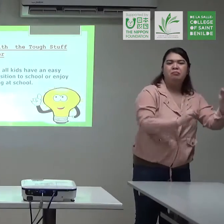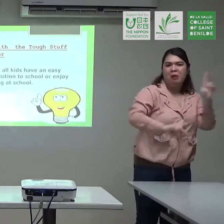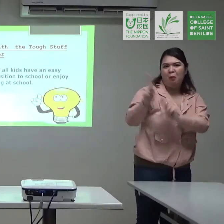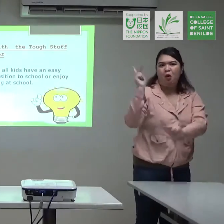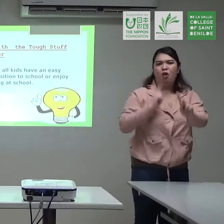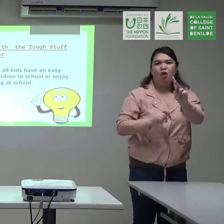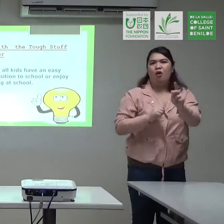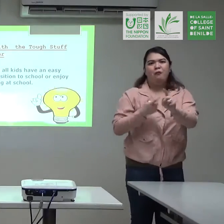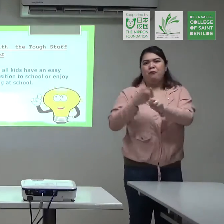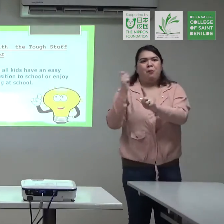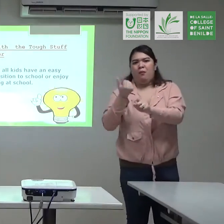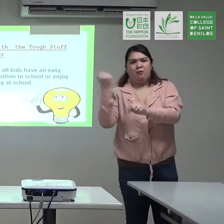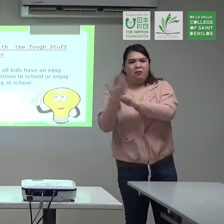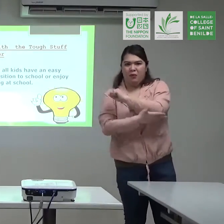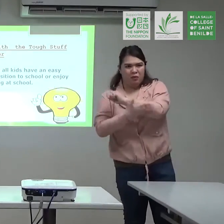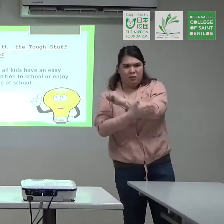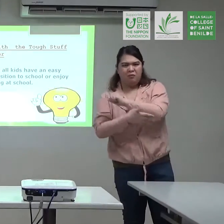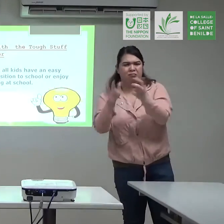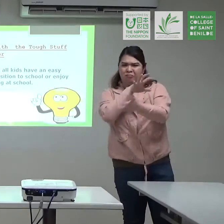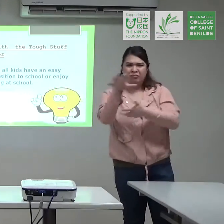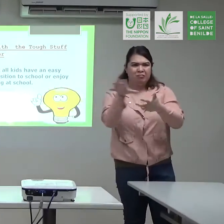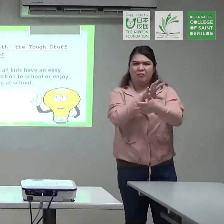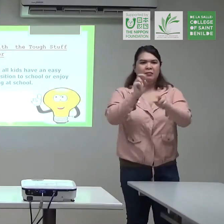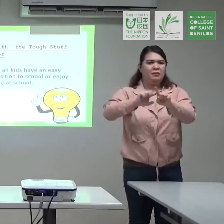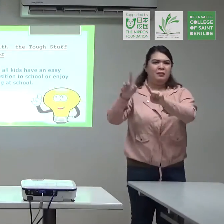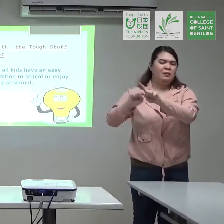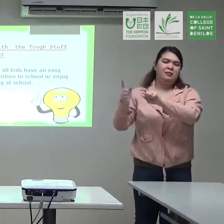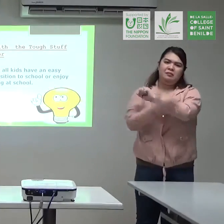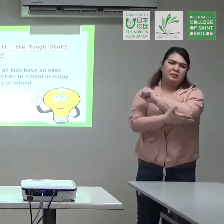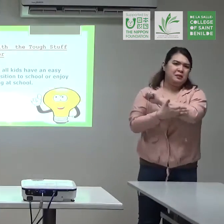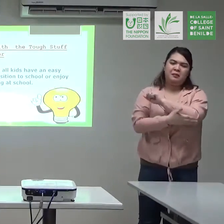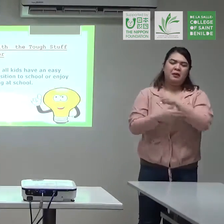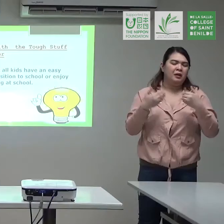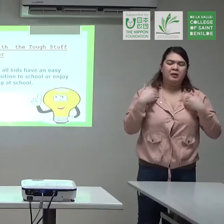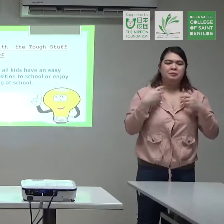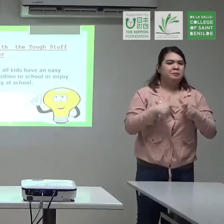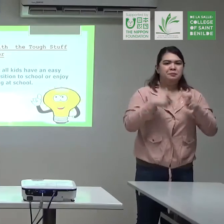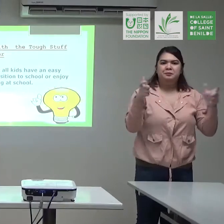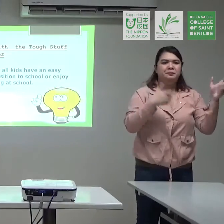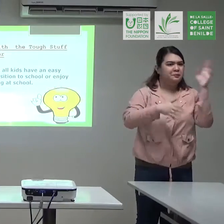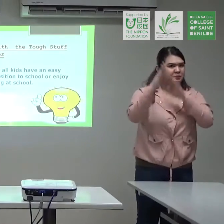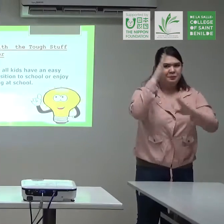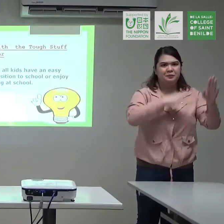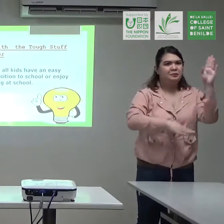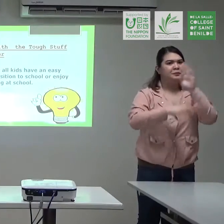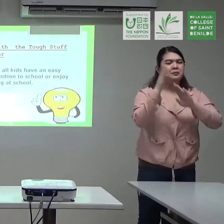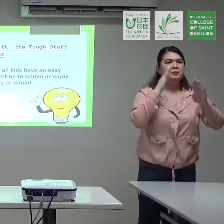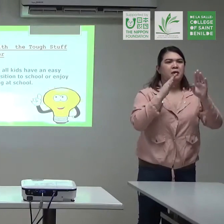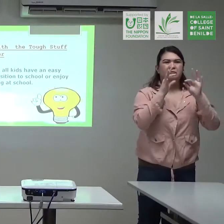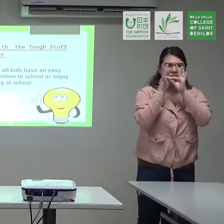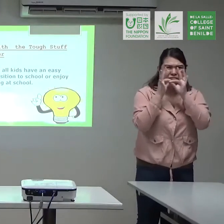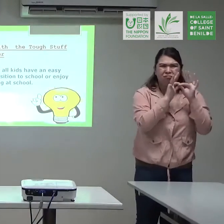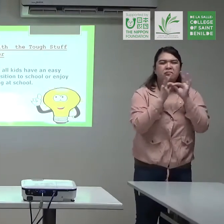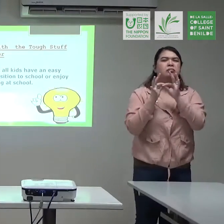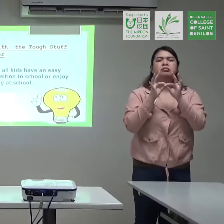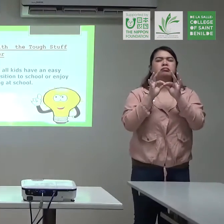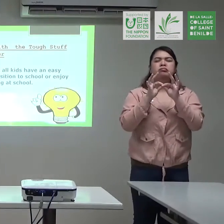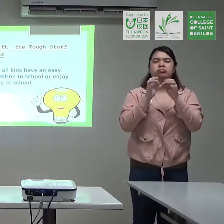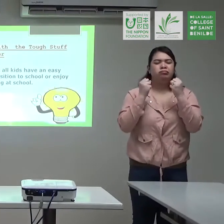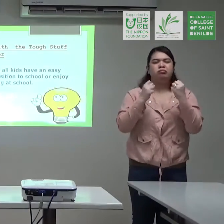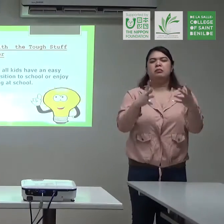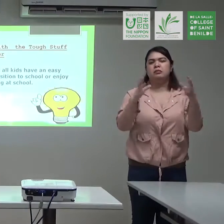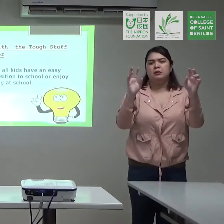or maraming halo-halong nationalities. It's a big problem. And that's a cause for drugs, truancy, and